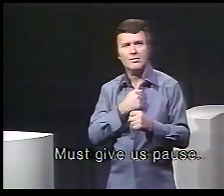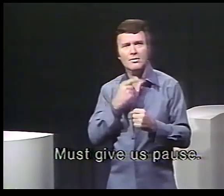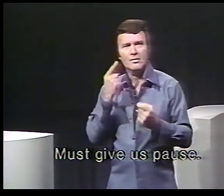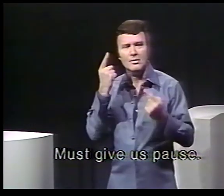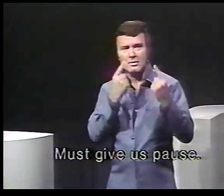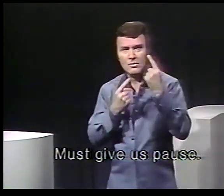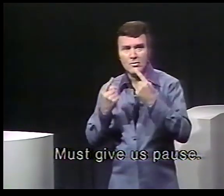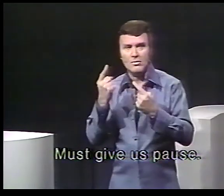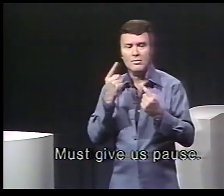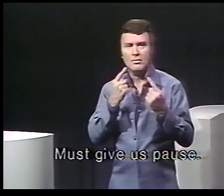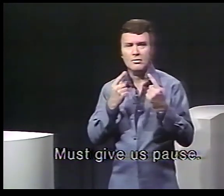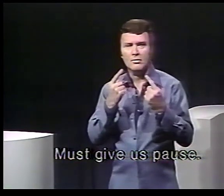pause.